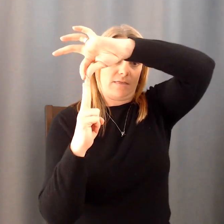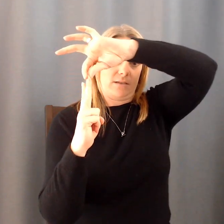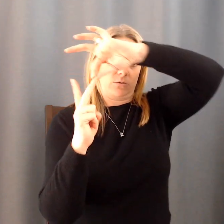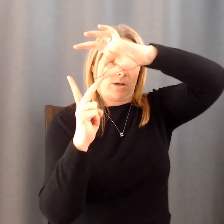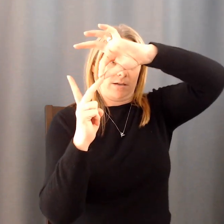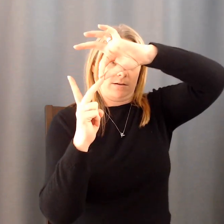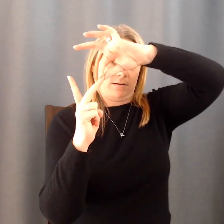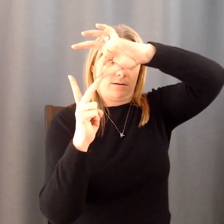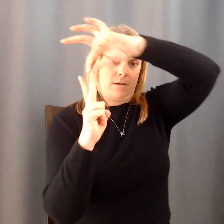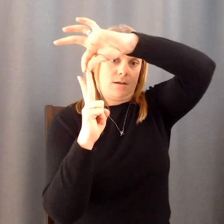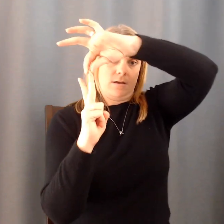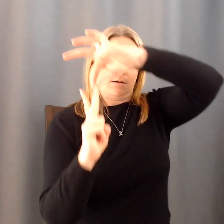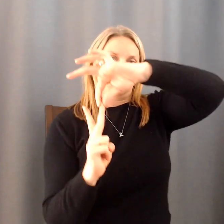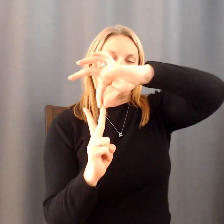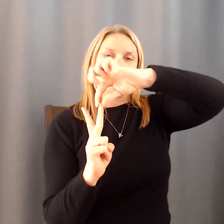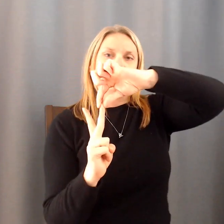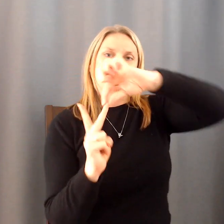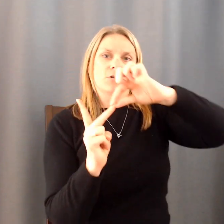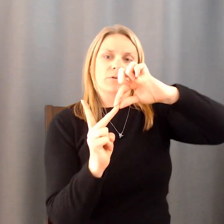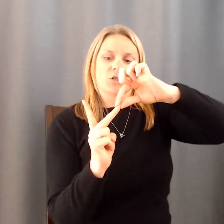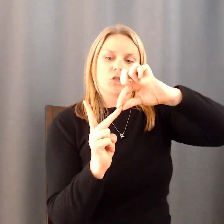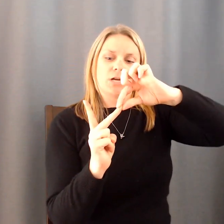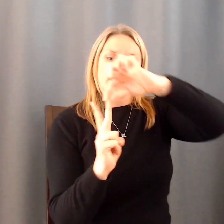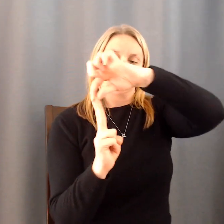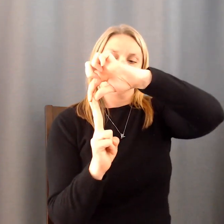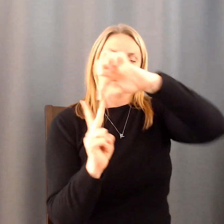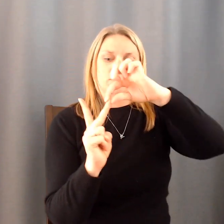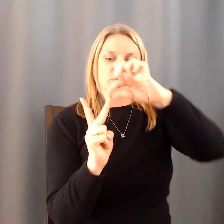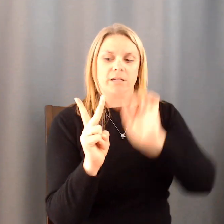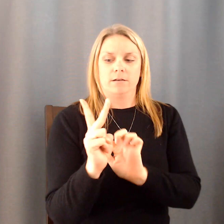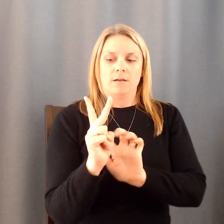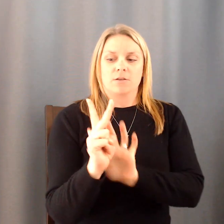way. I'm going to pull it forward just a little bit. So my